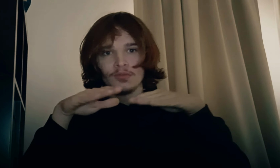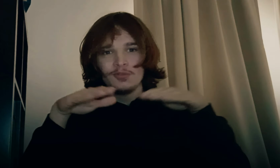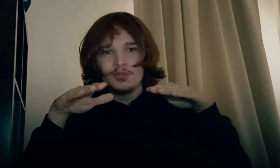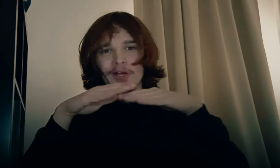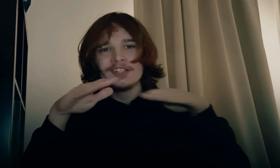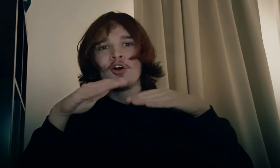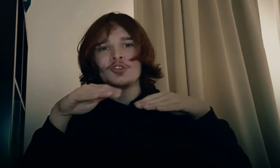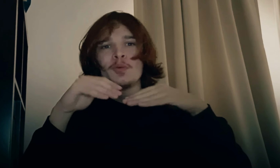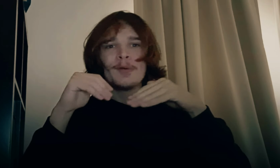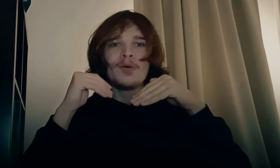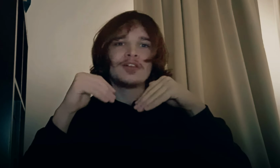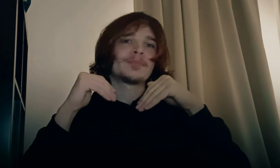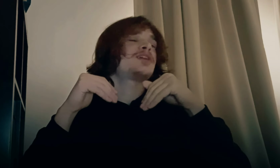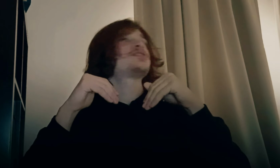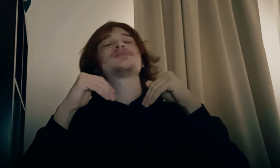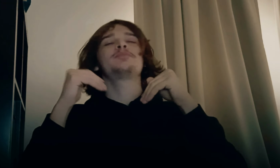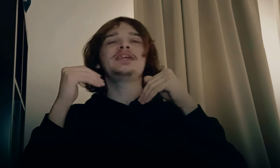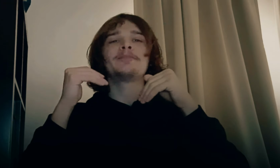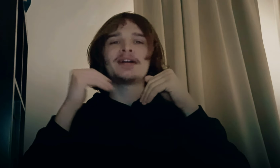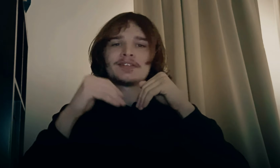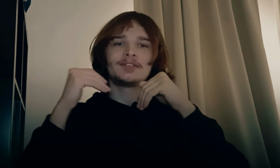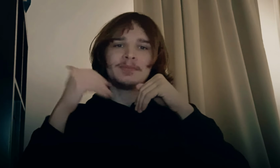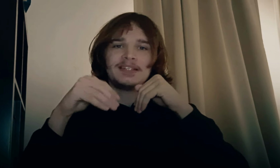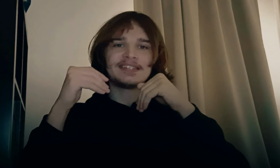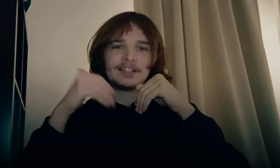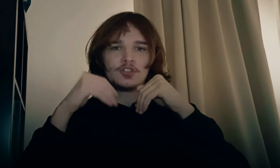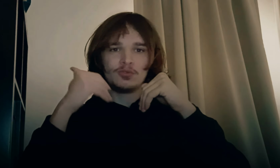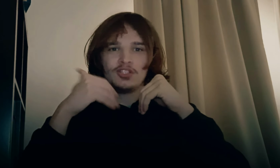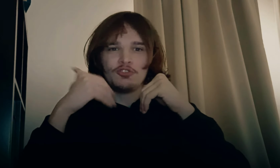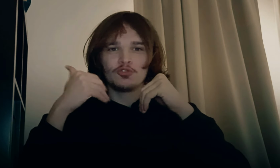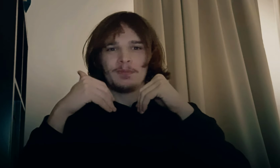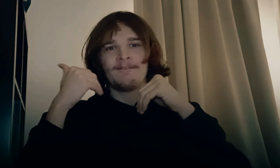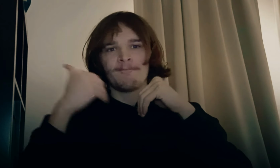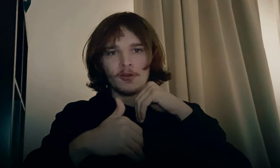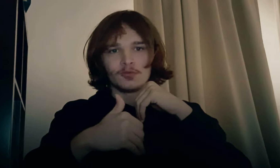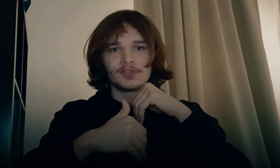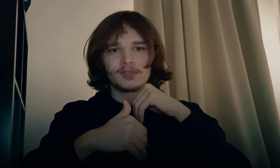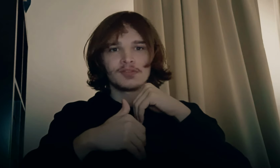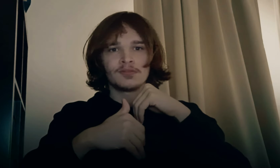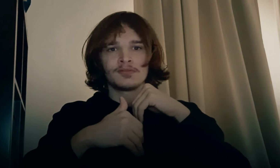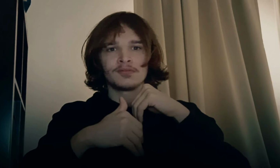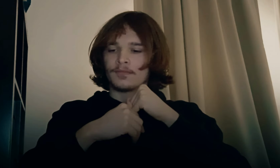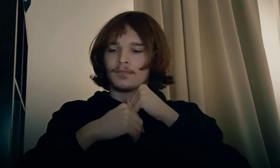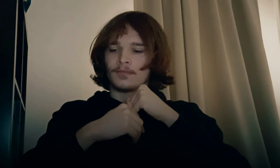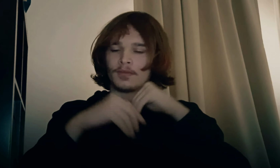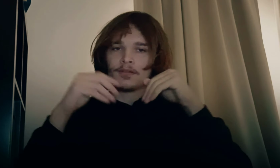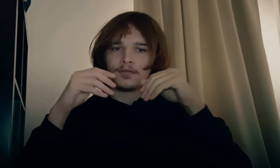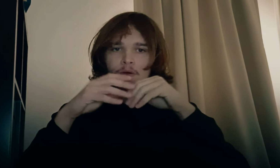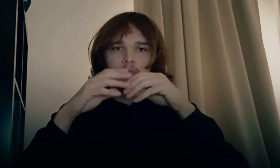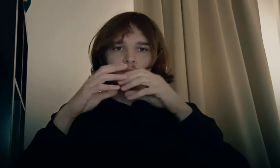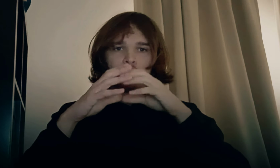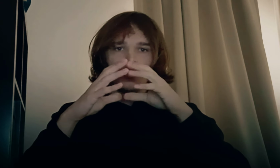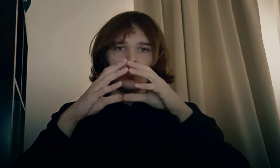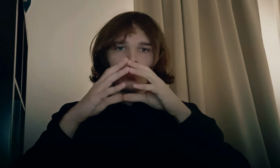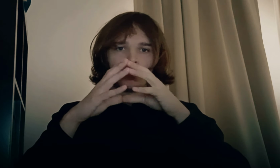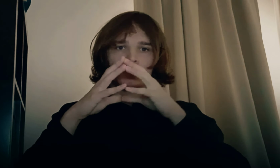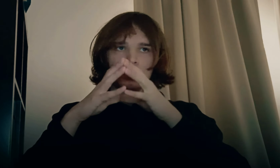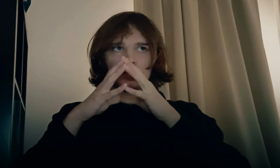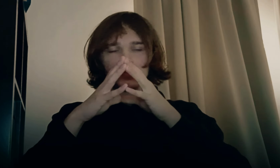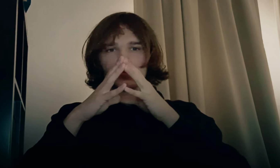You can conquer a wall because being masculine means that you need to be focused. So, you know what is